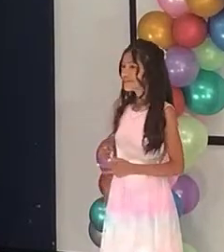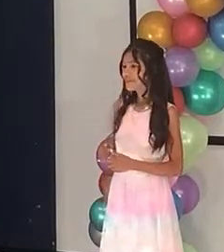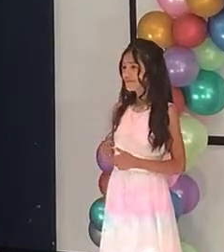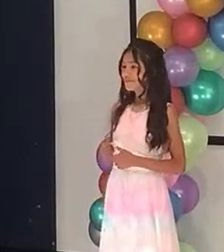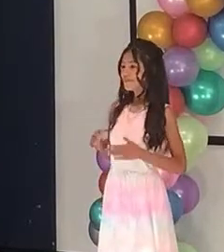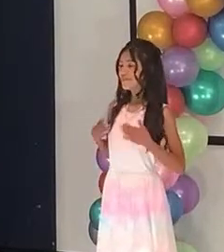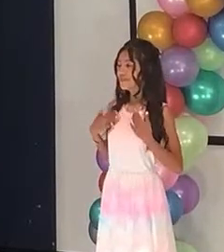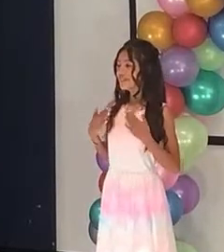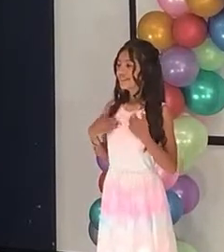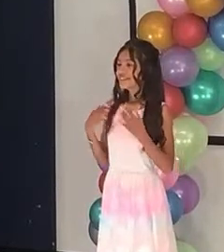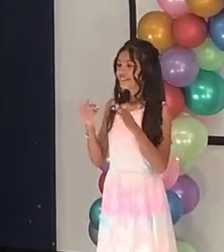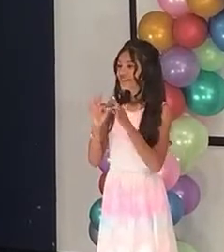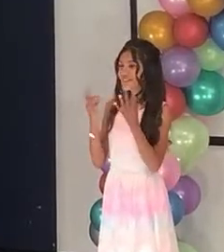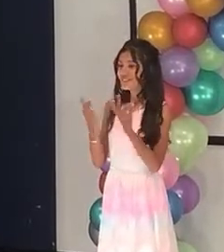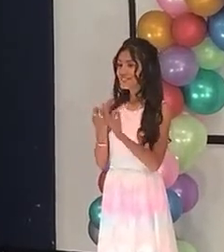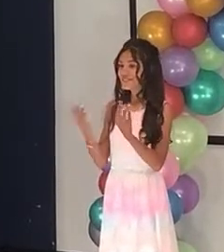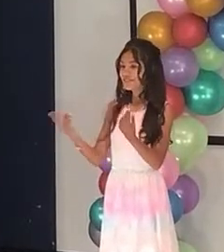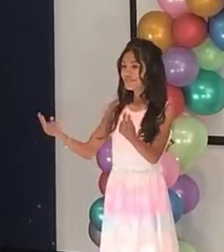that make you happy?